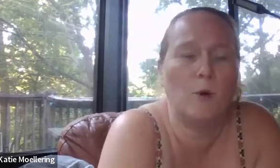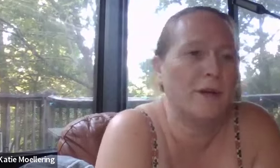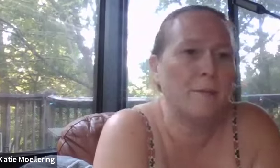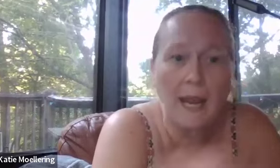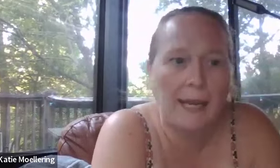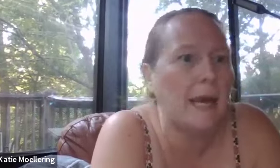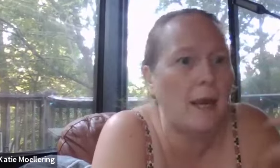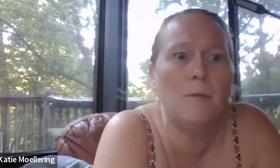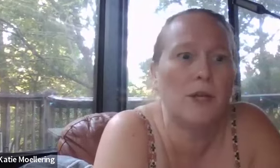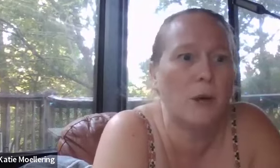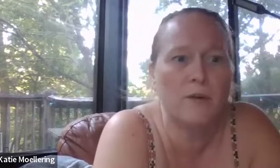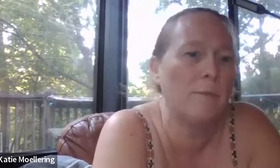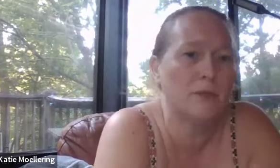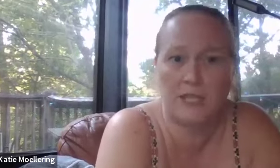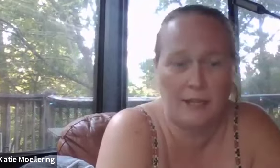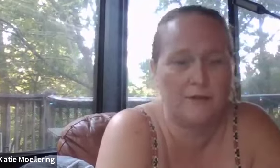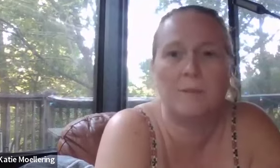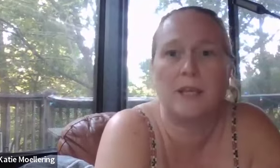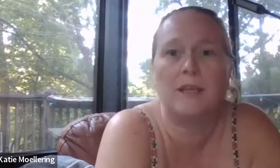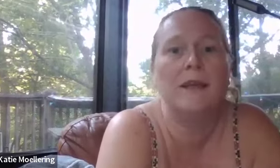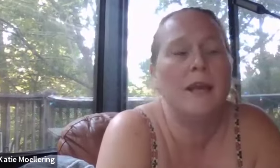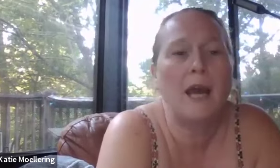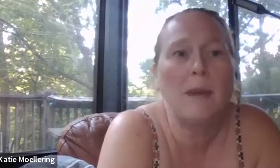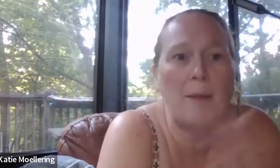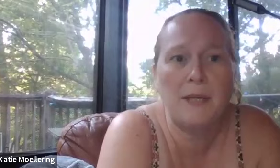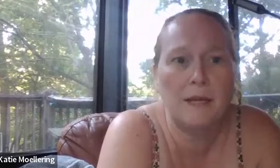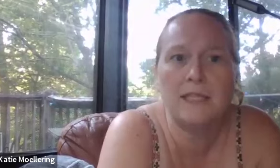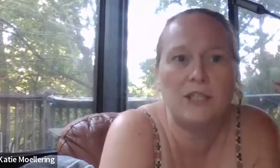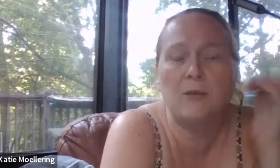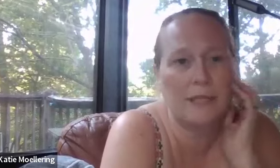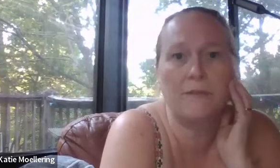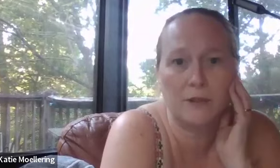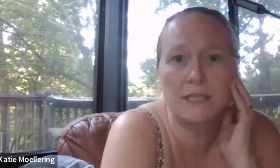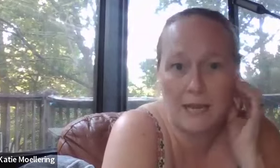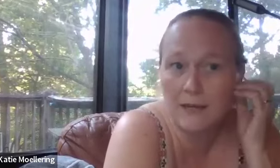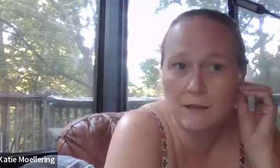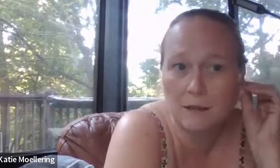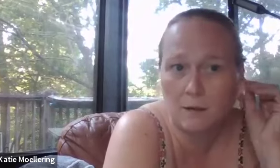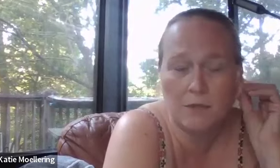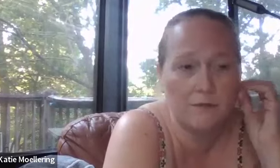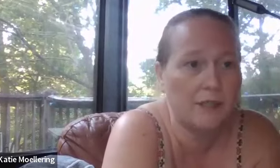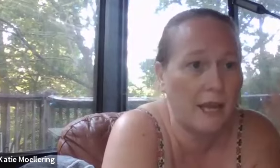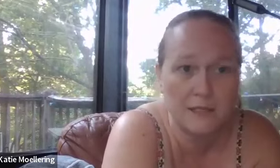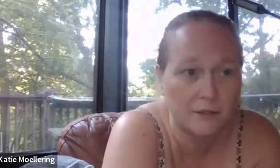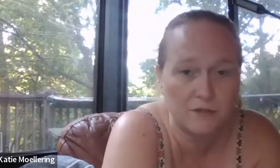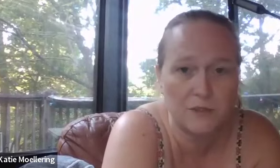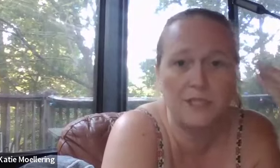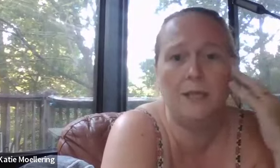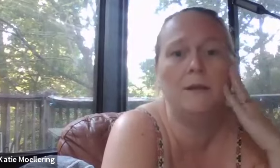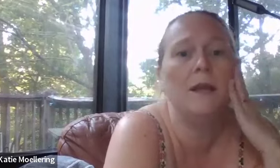in a bank, I want to go over numbers again or something, I'm happy to like send you a link for the date of the class that you're interested in.